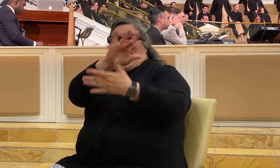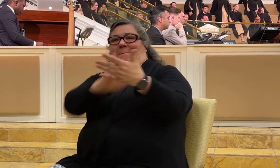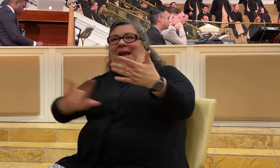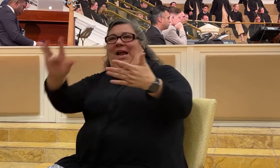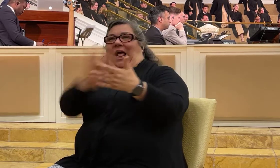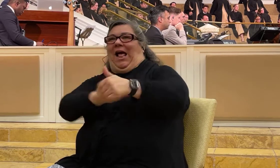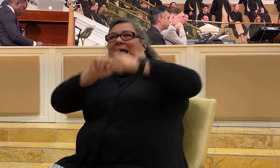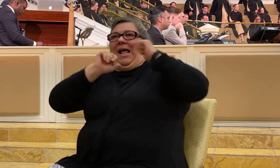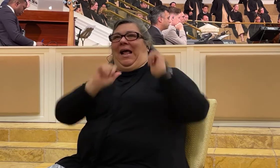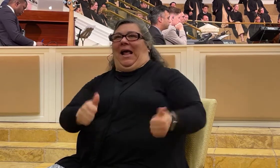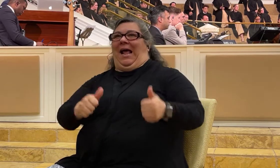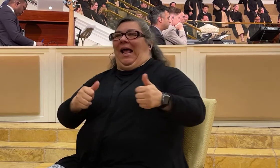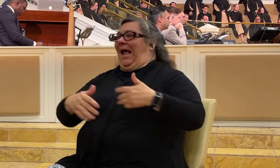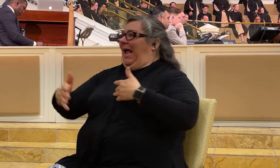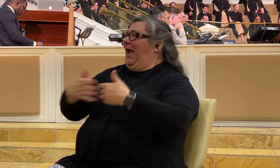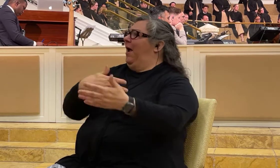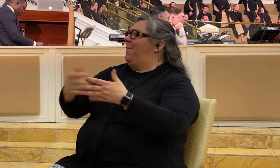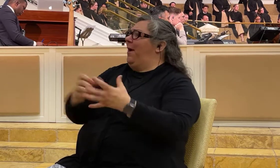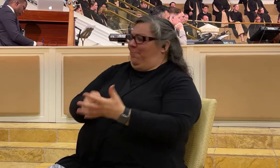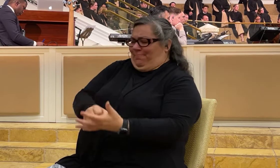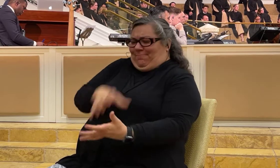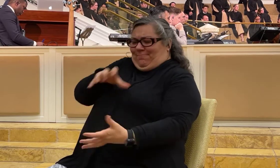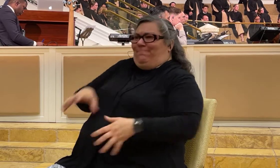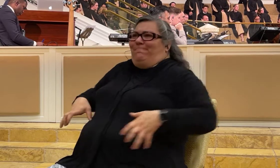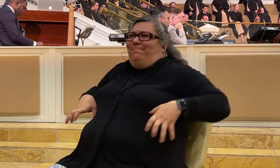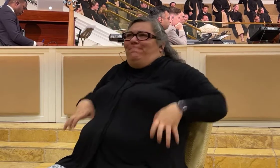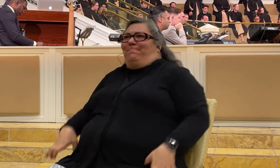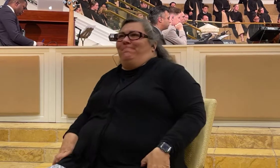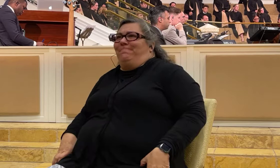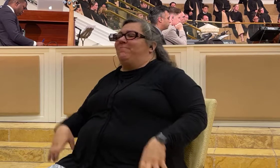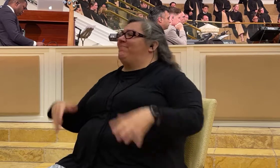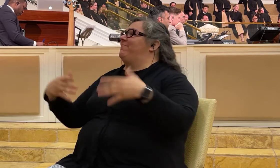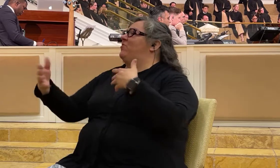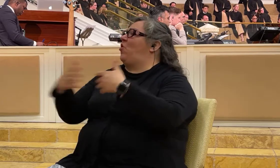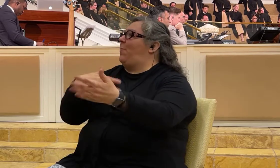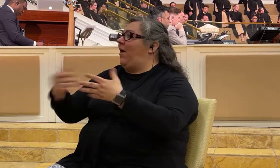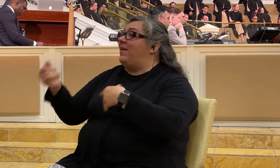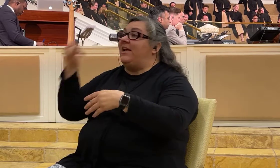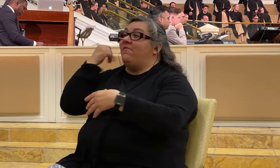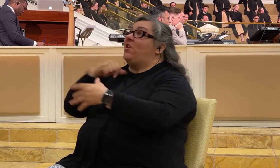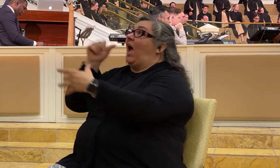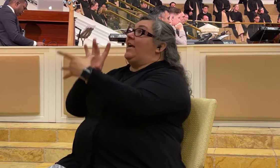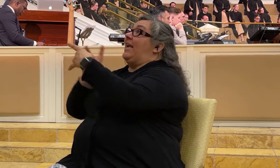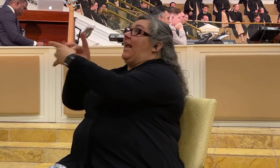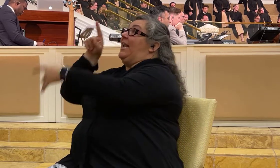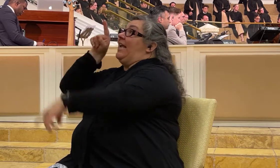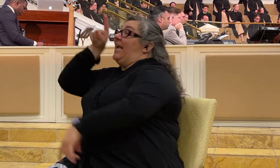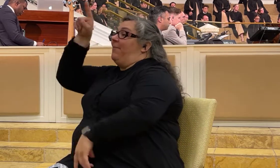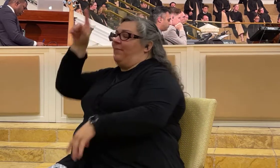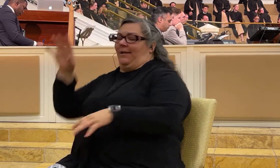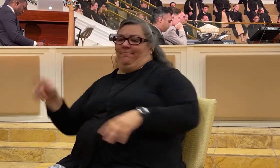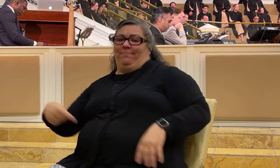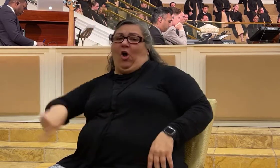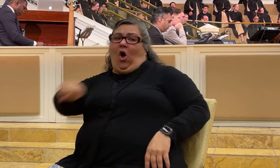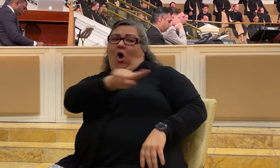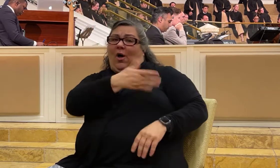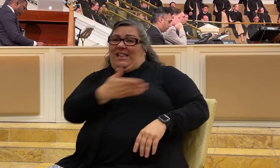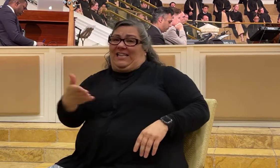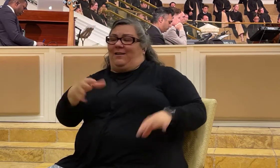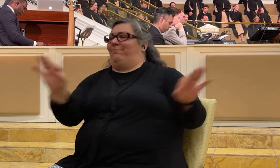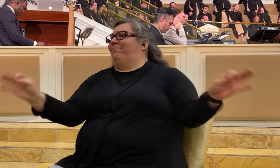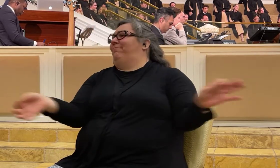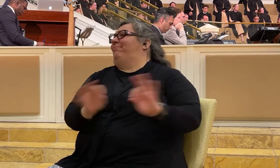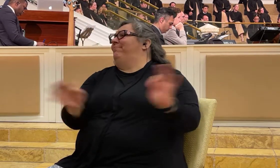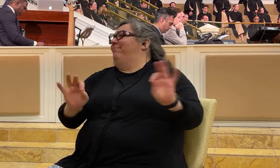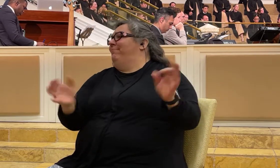the bank. Doesn't matter who you work for. Doesn't matter what connections you have. If you're not connected to Him, and if you're not involved in the kingdom of God, it